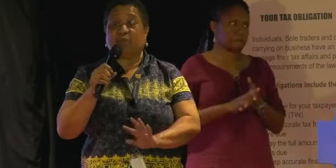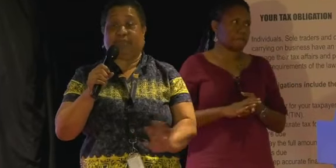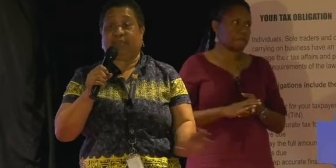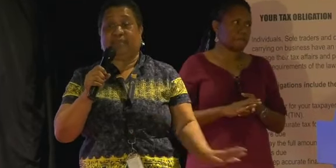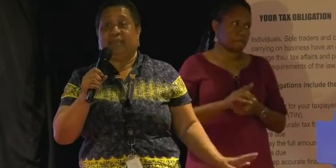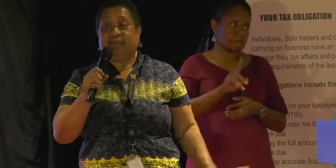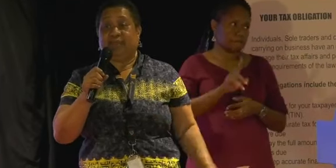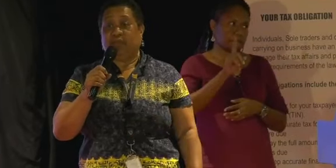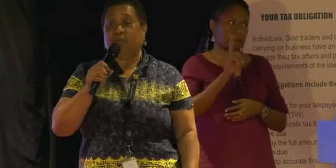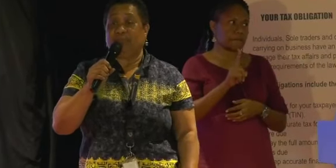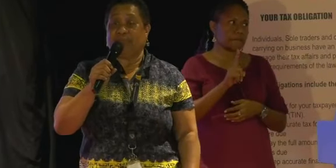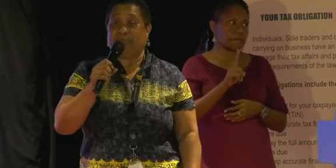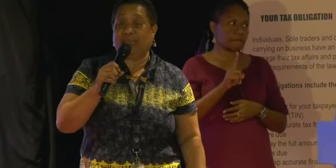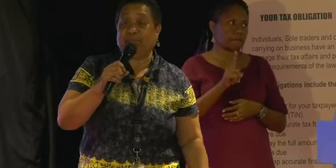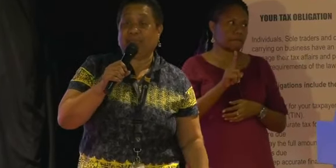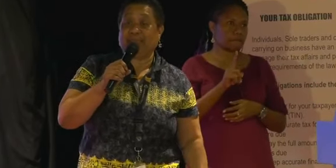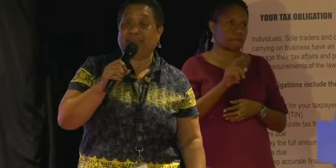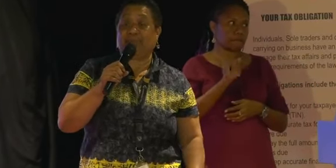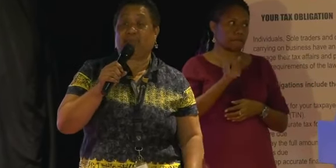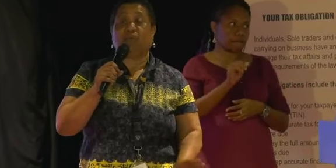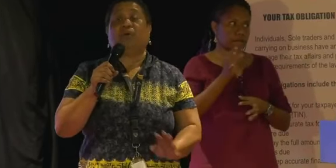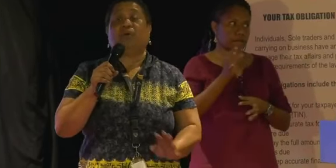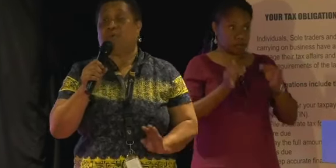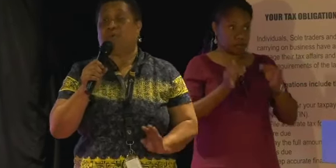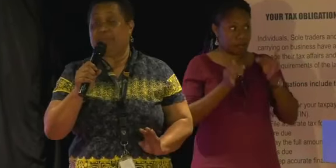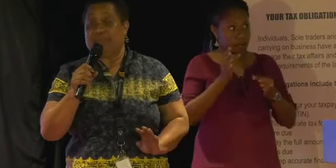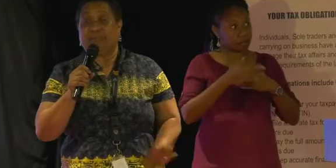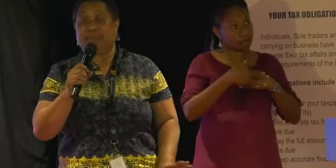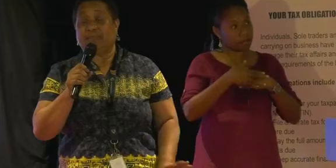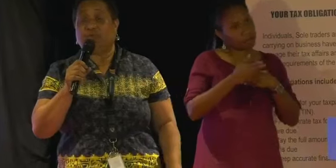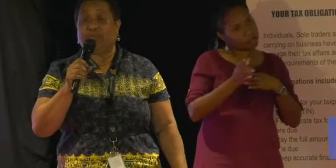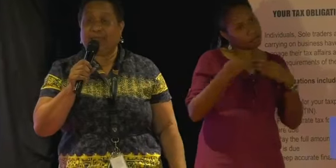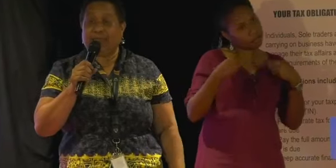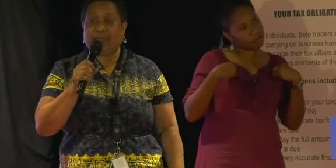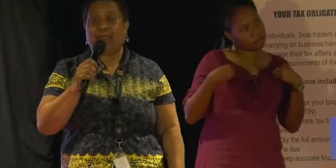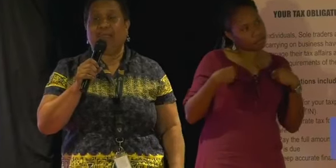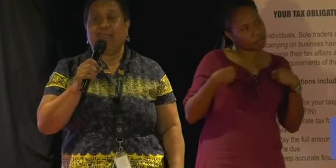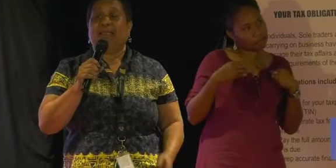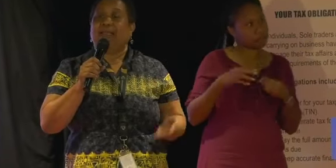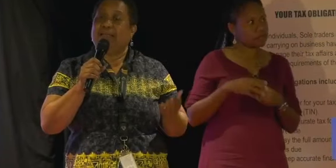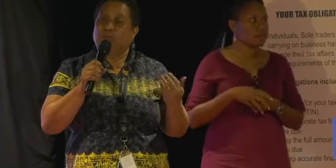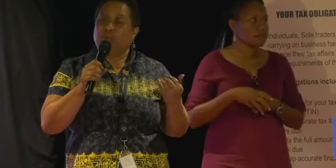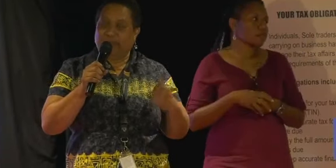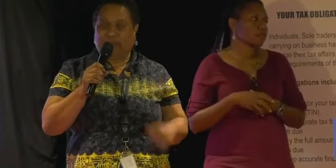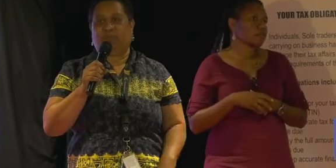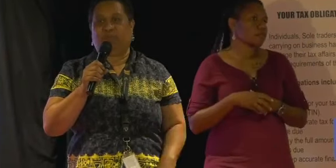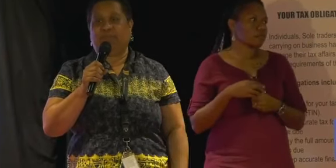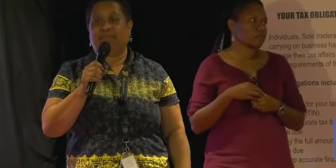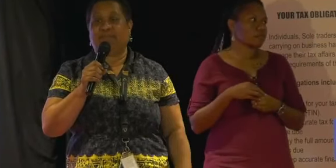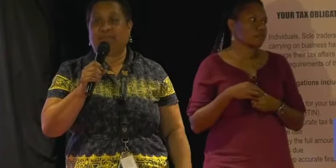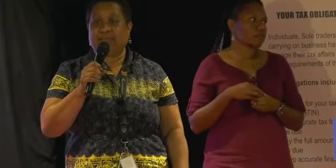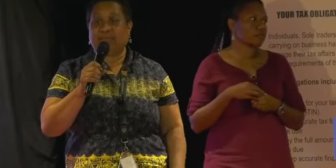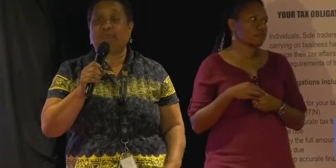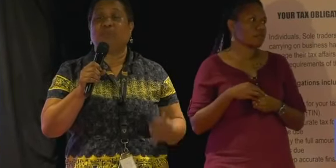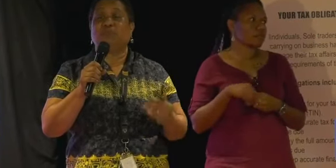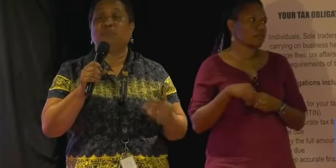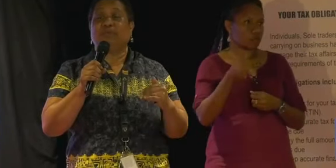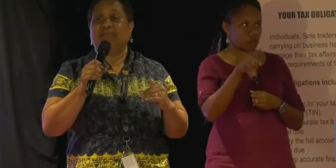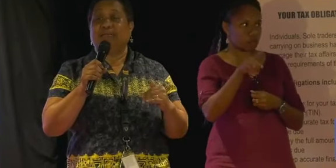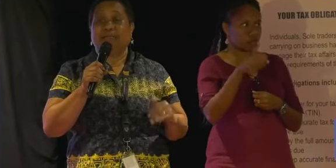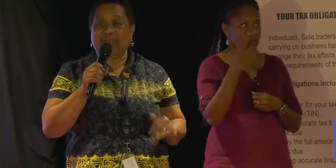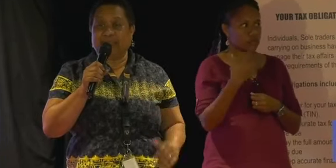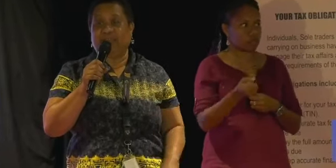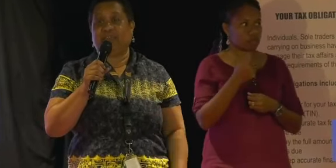business because you're not making any business or the business is not running, then you have to advise us